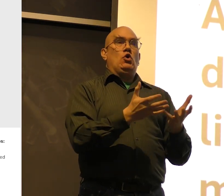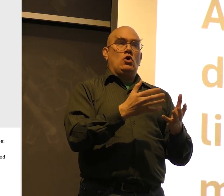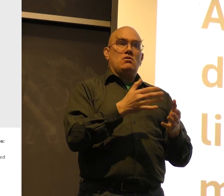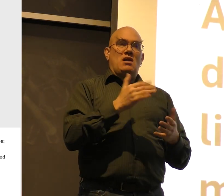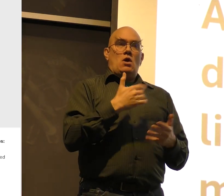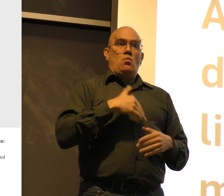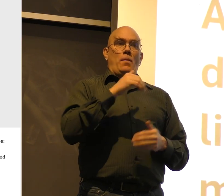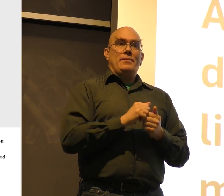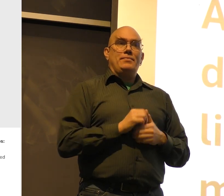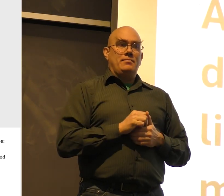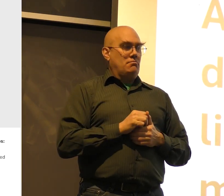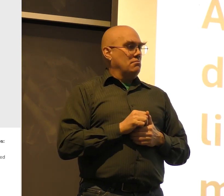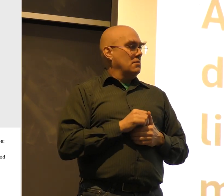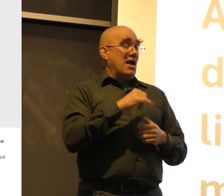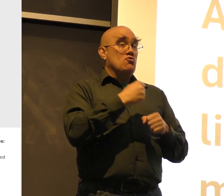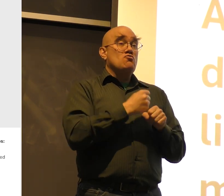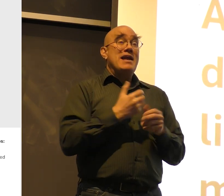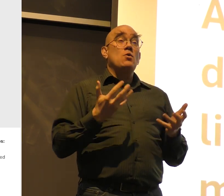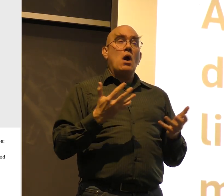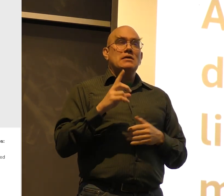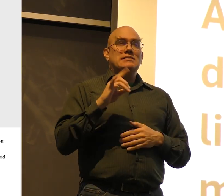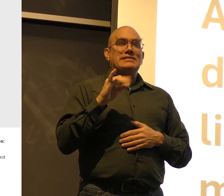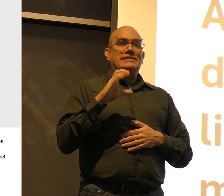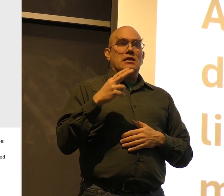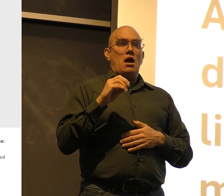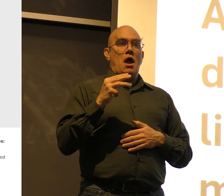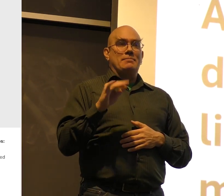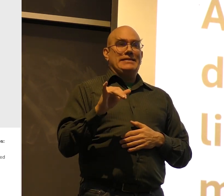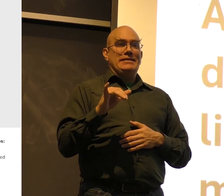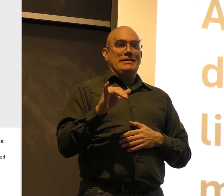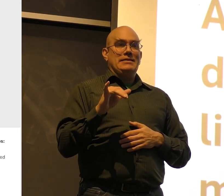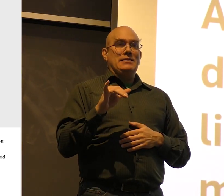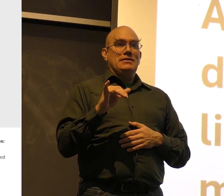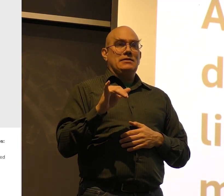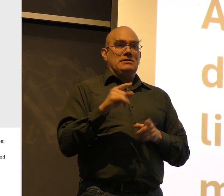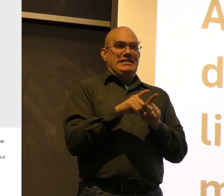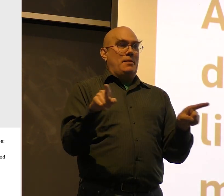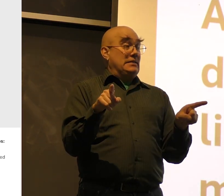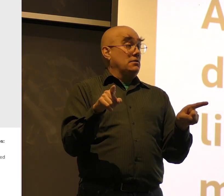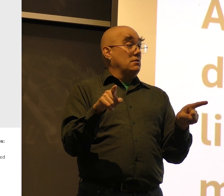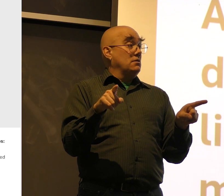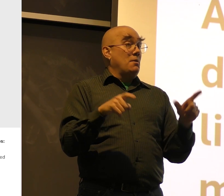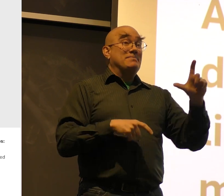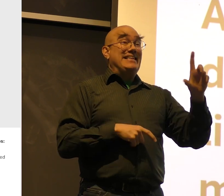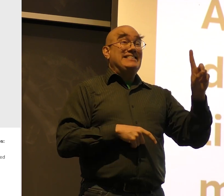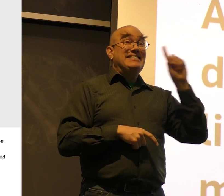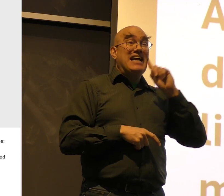your identity growing up in the deaf community. And that created dichotomy